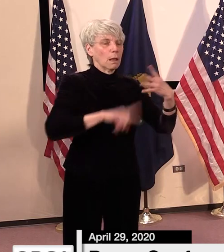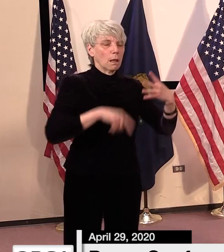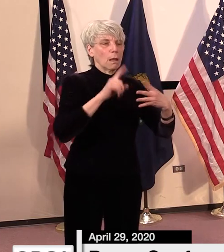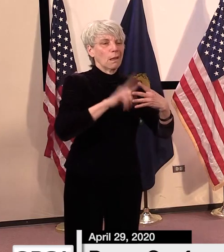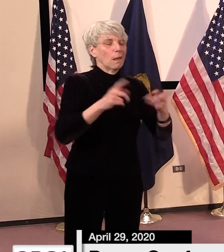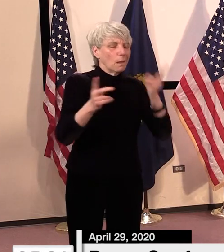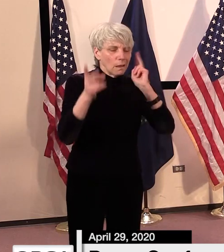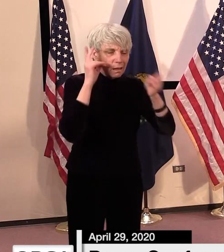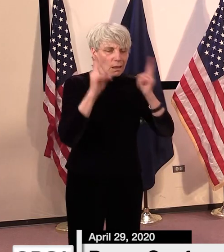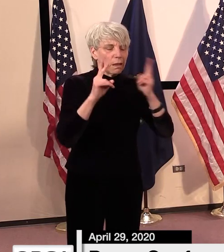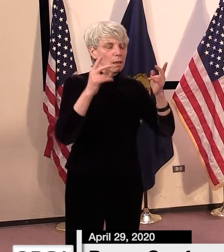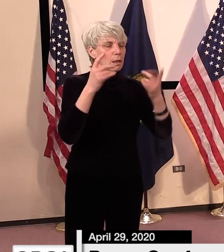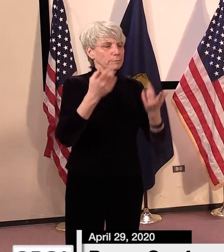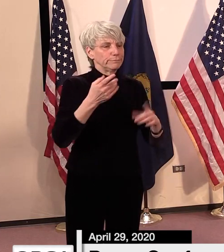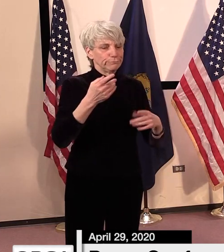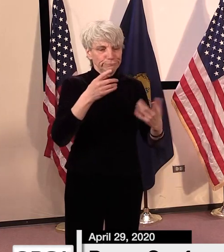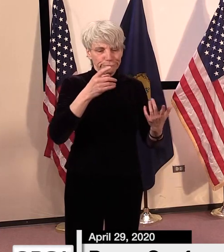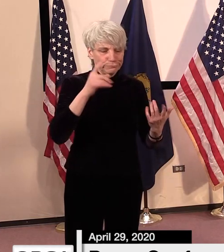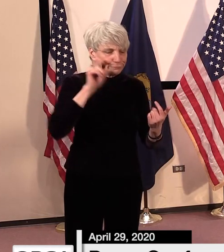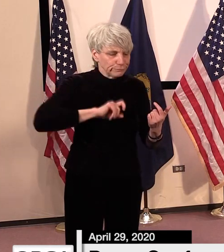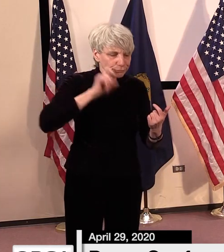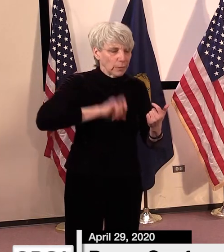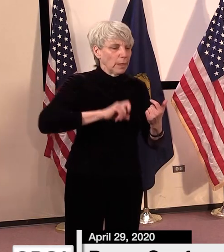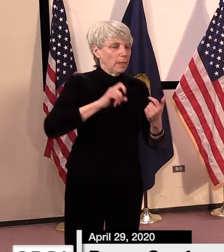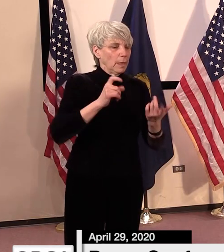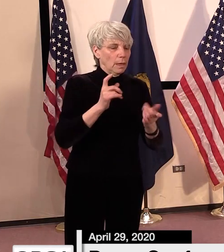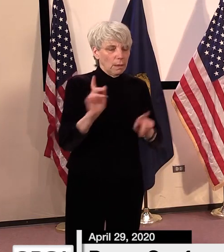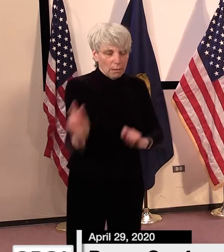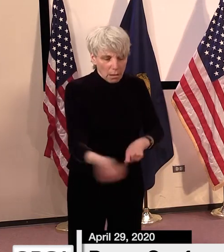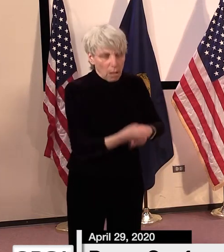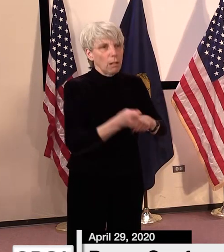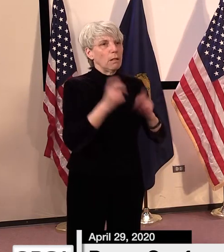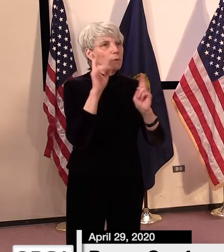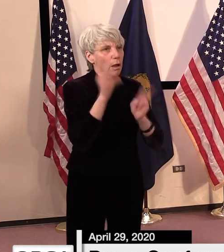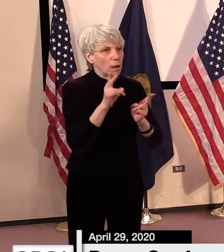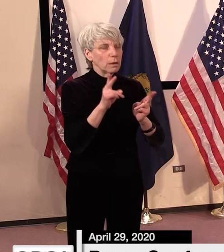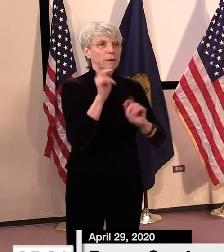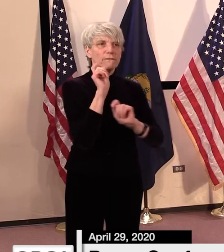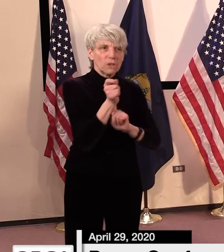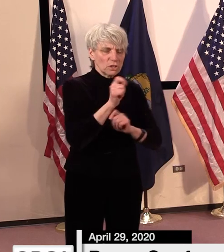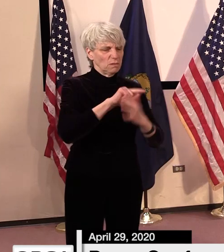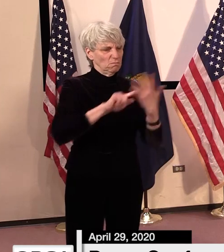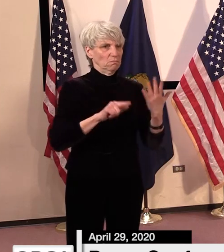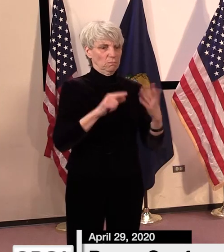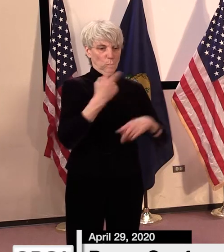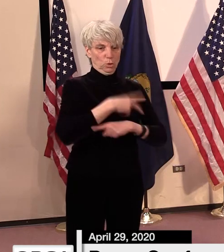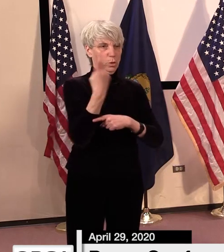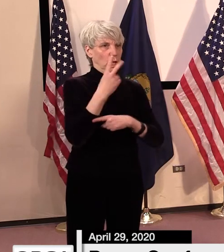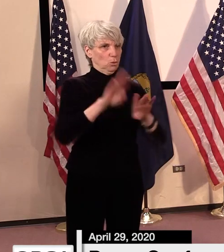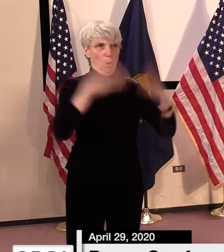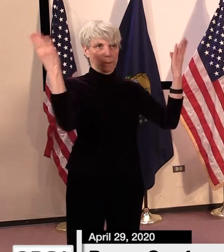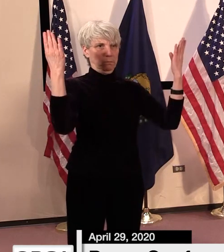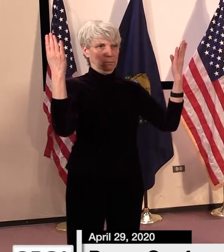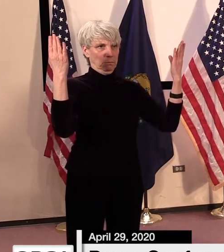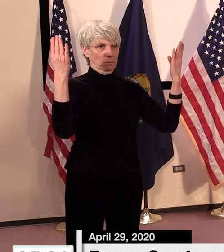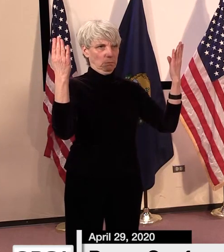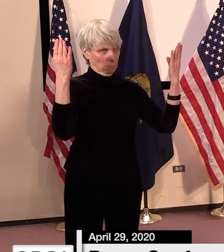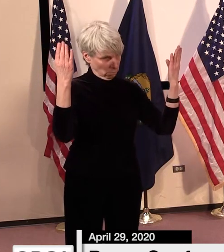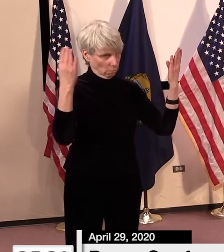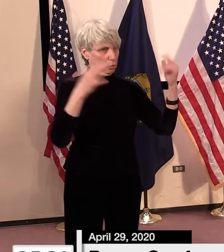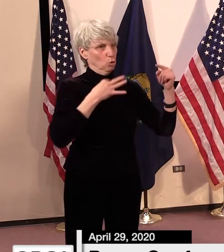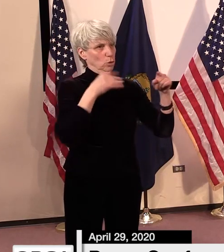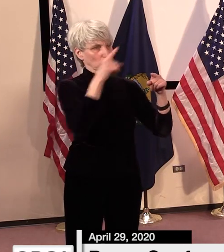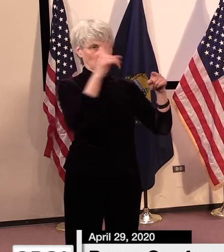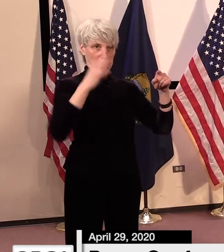courses, hunting, fishing, state parks. I mean, it was a very specific list starting in 2 days. Does that inform what you're willing to do here,